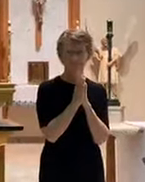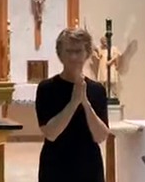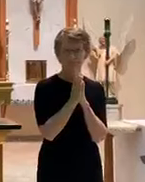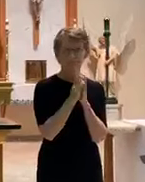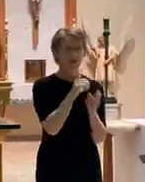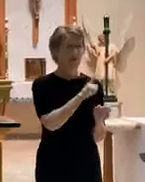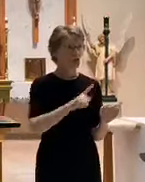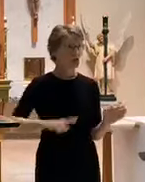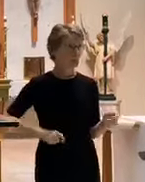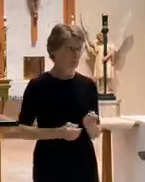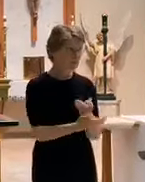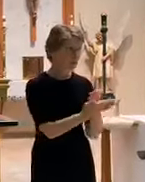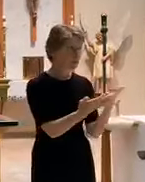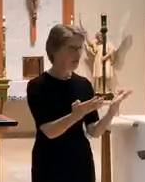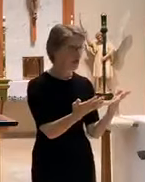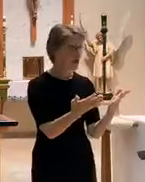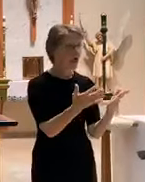The Lord be with you. And